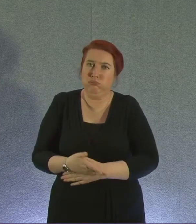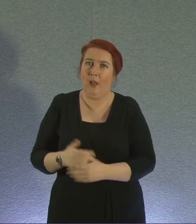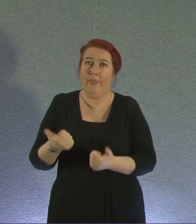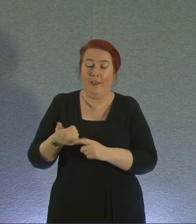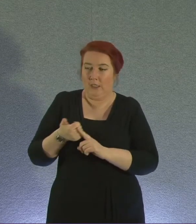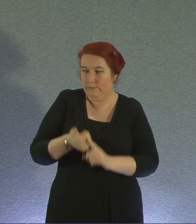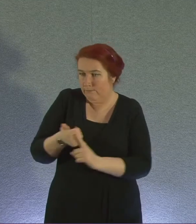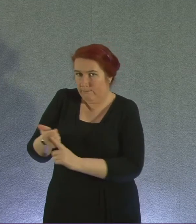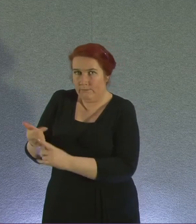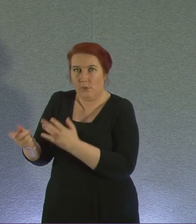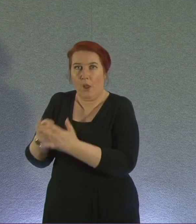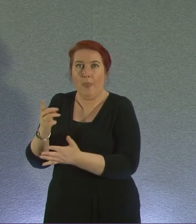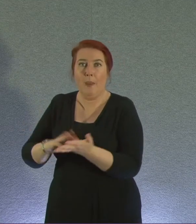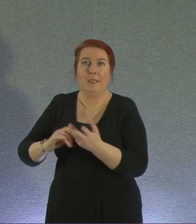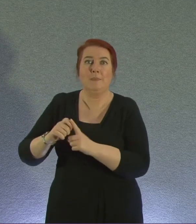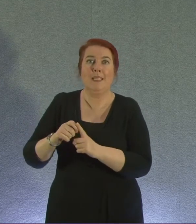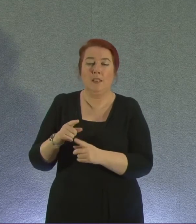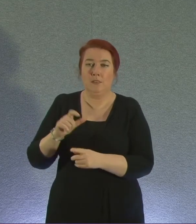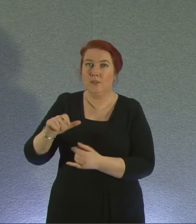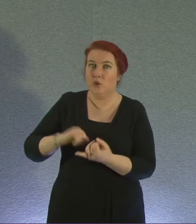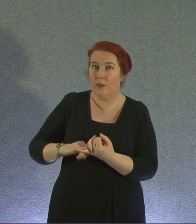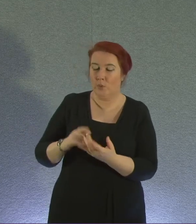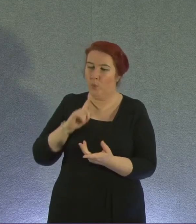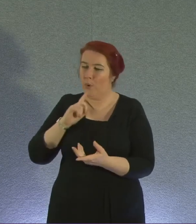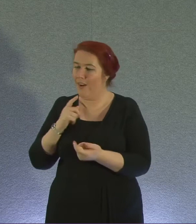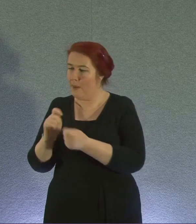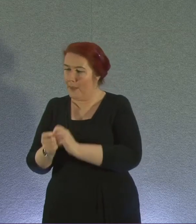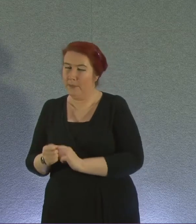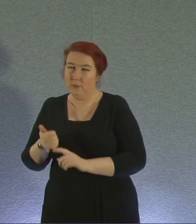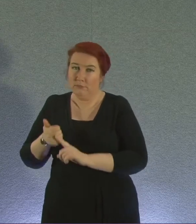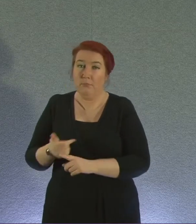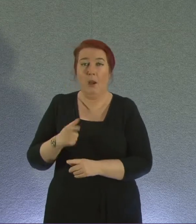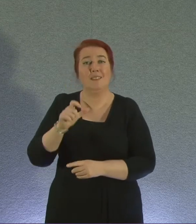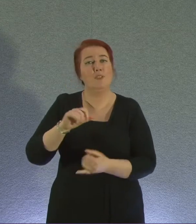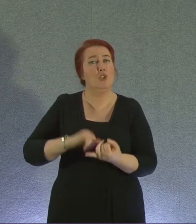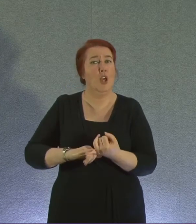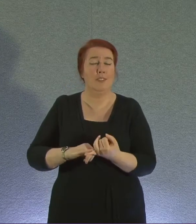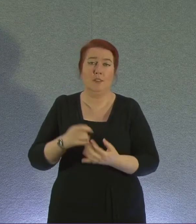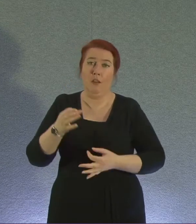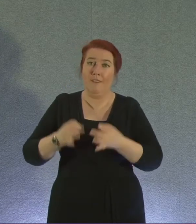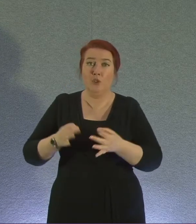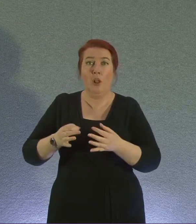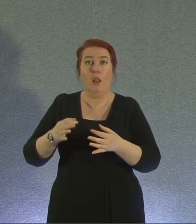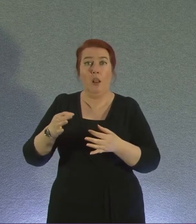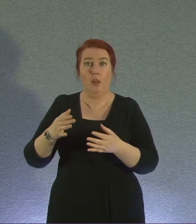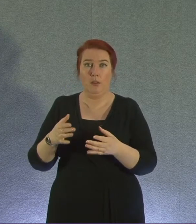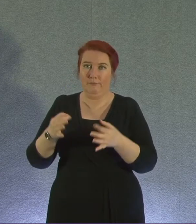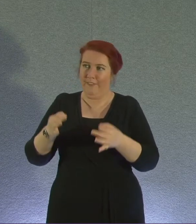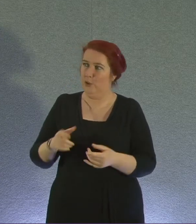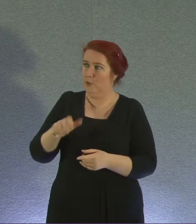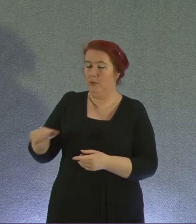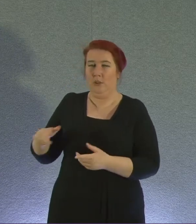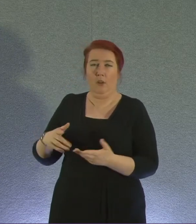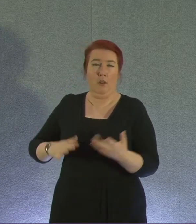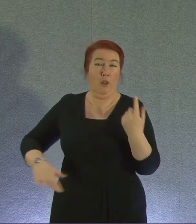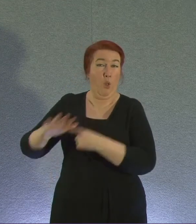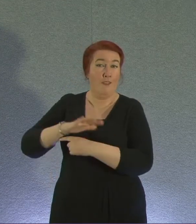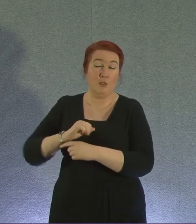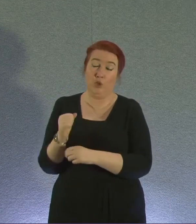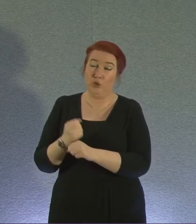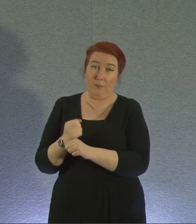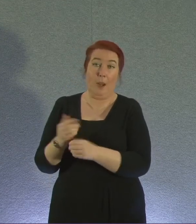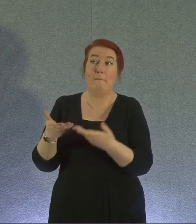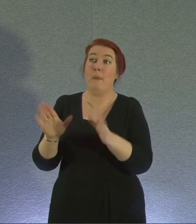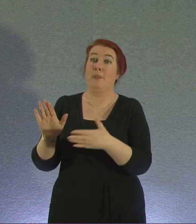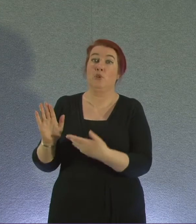members across the chamber who have had amendments. But there are civil servants and officials in every part of the Scottish Government and every part of the public service